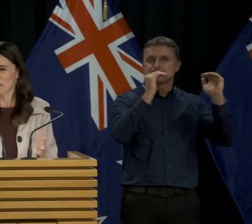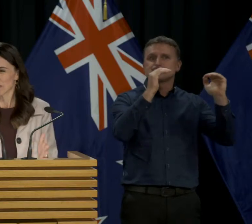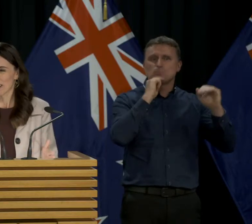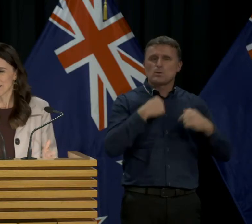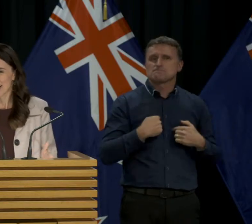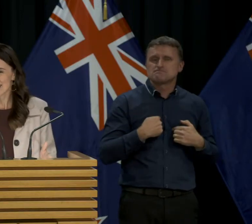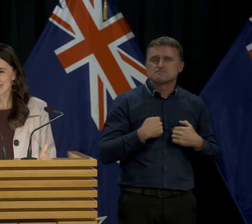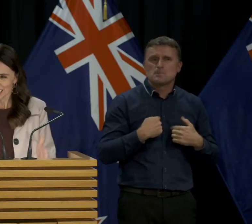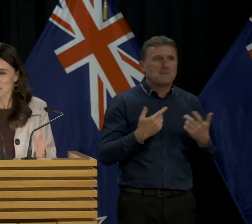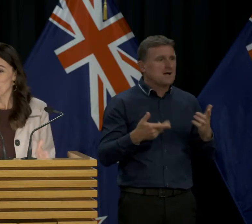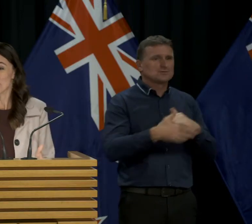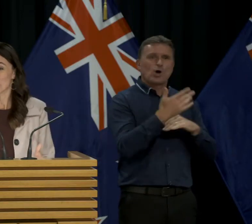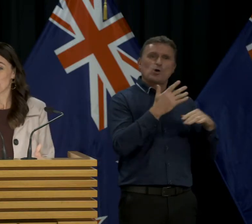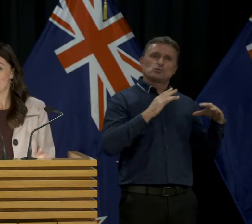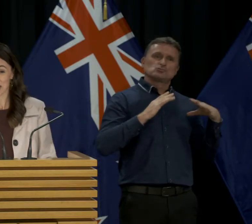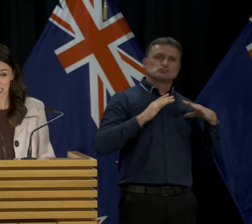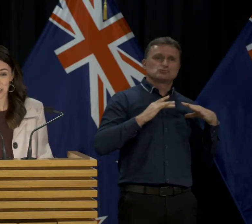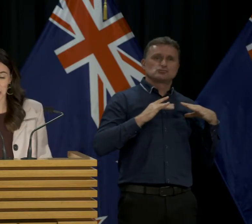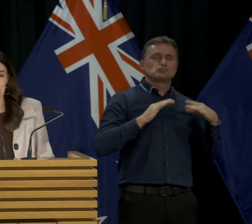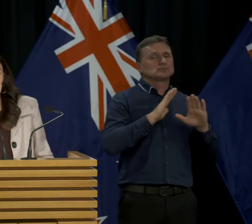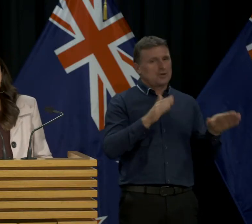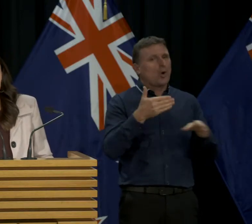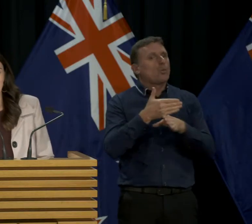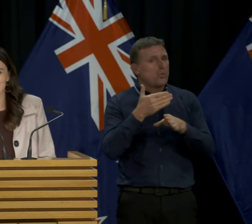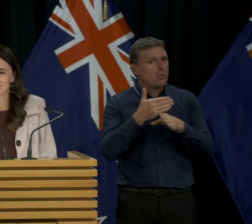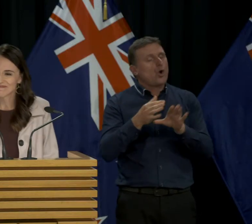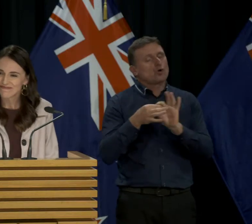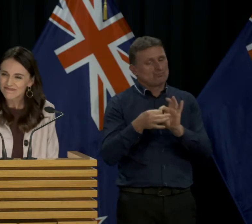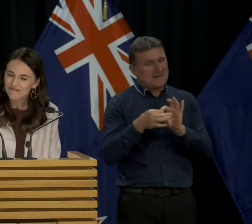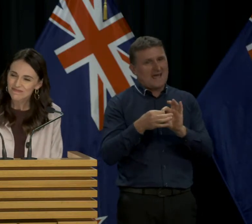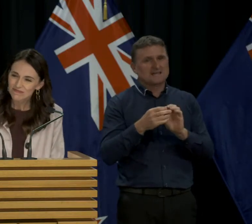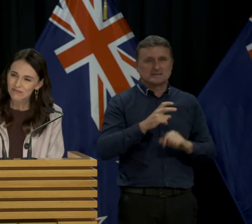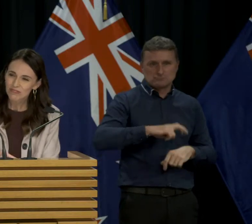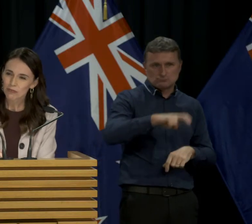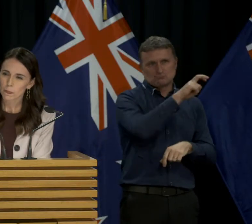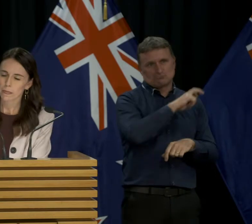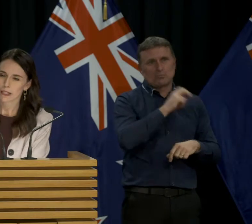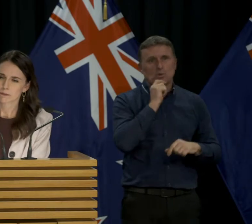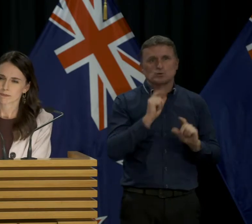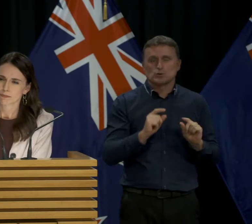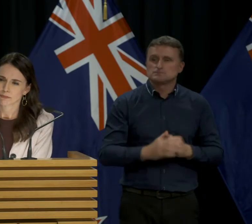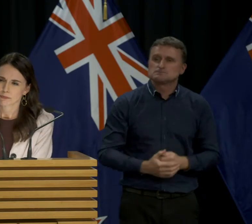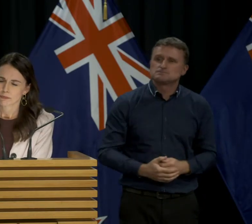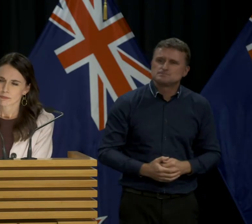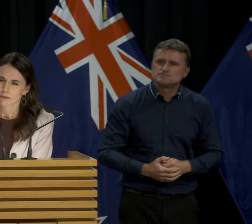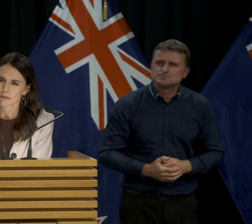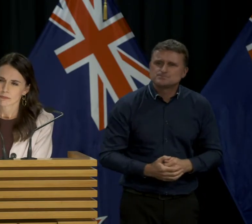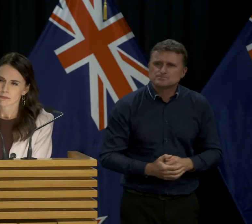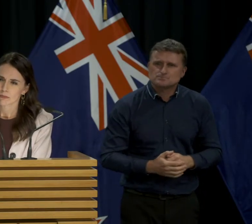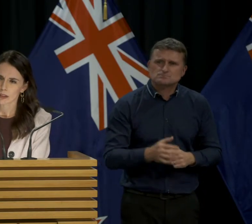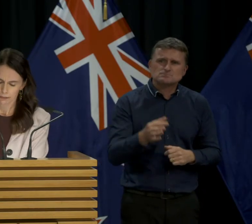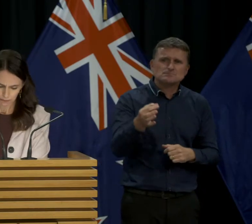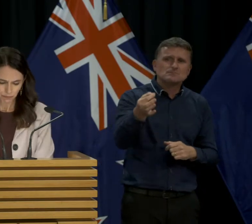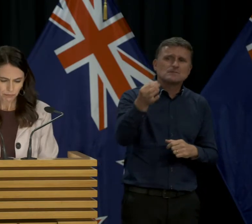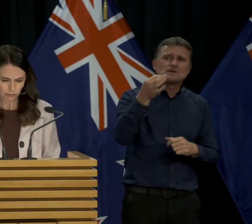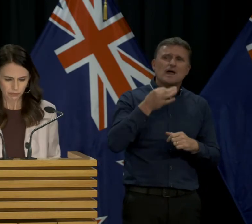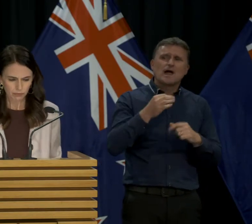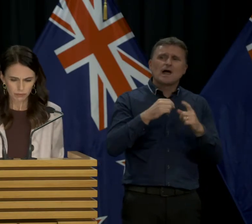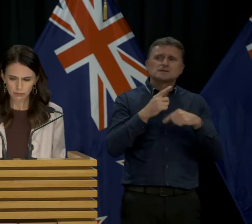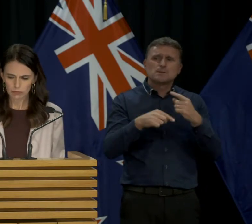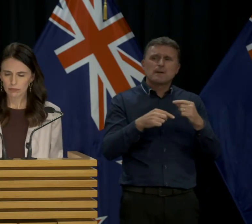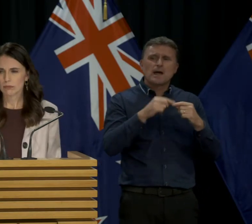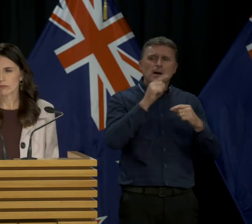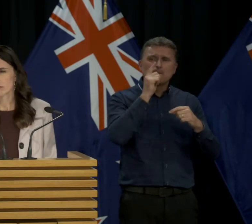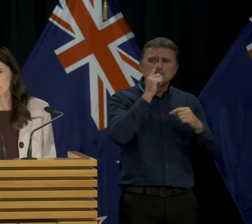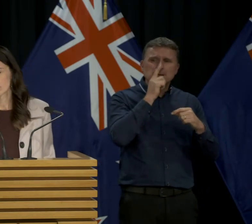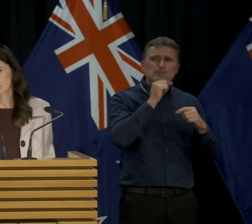it won't be for recreation, it will be for work, I can assure you of that. Have you made any decisions around how much extra MIQ space will be allowed for overseas